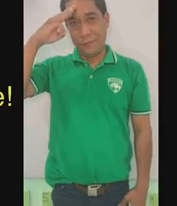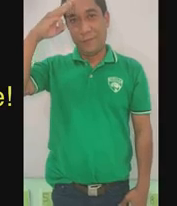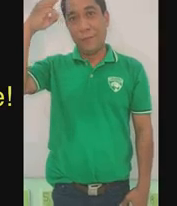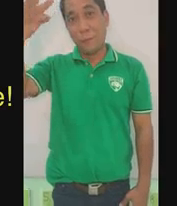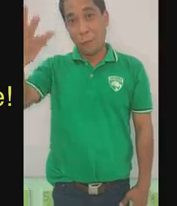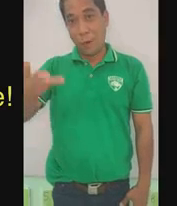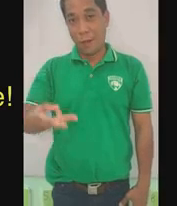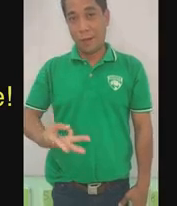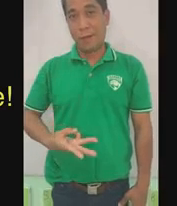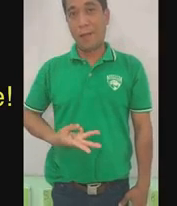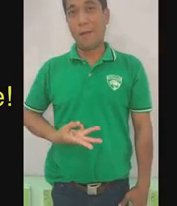welcome